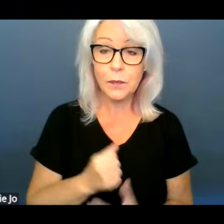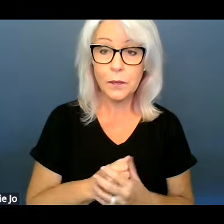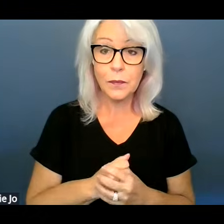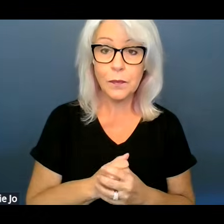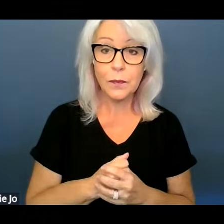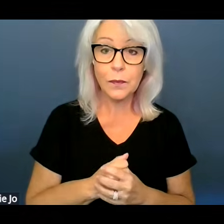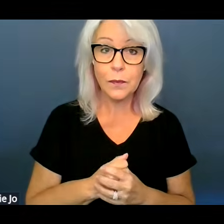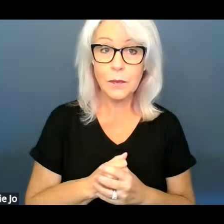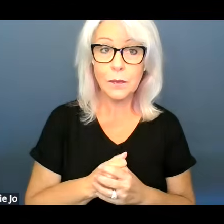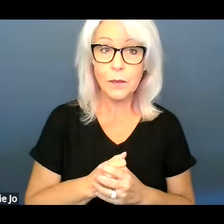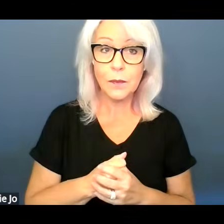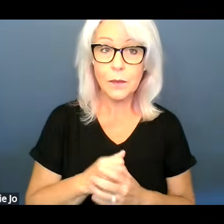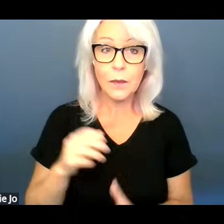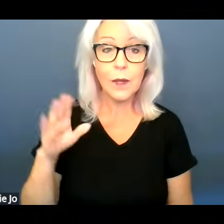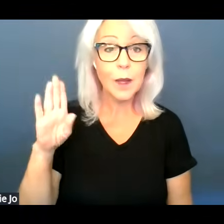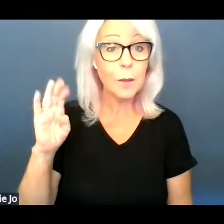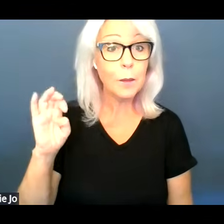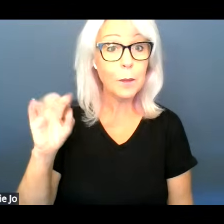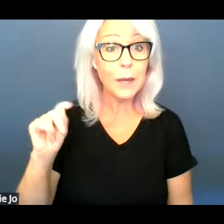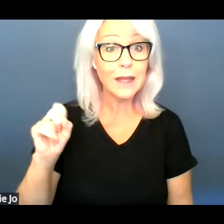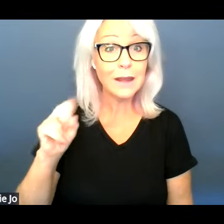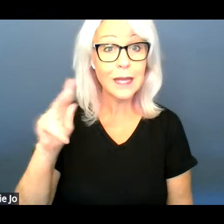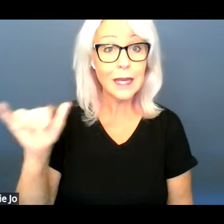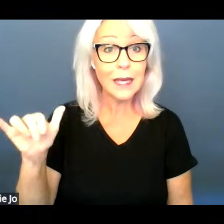Betsy Moskowitz?